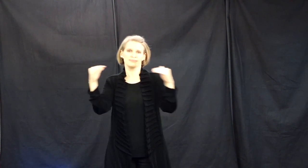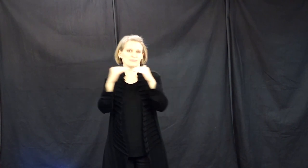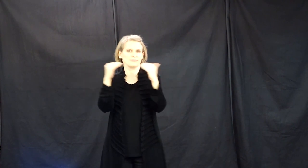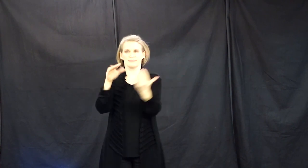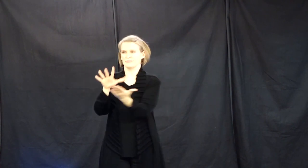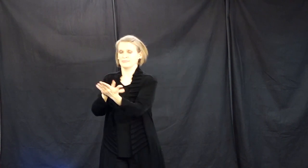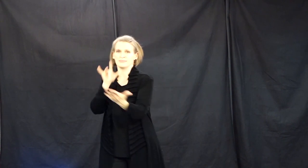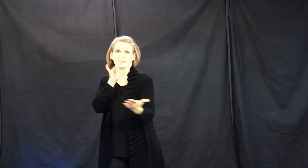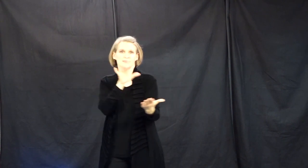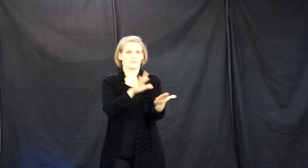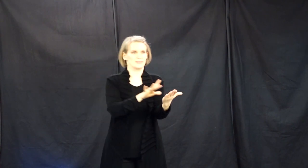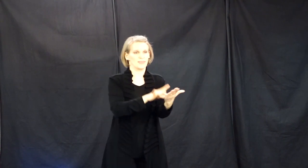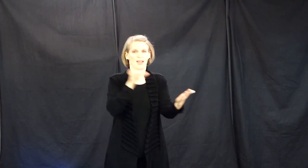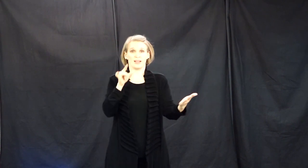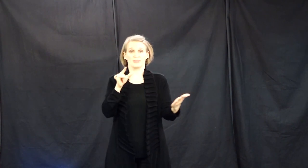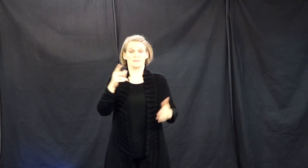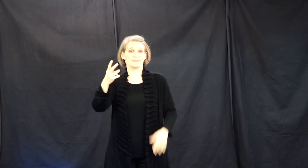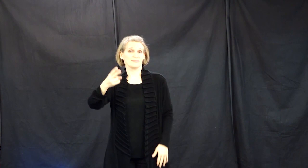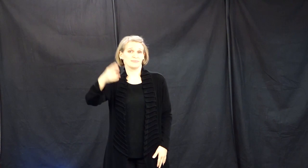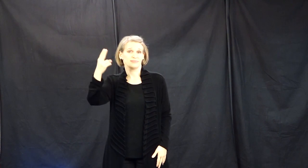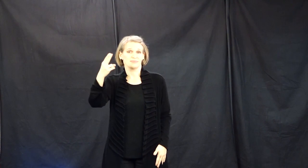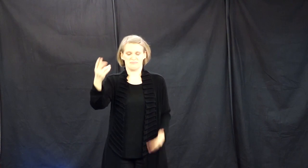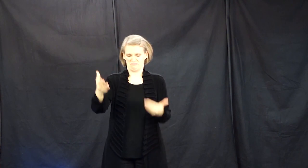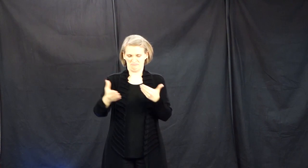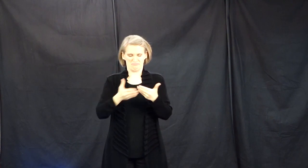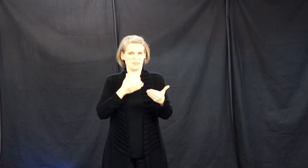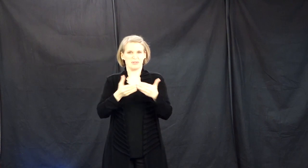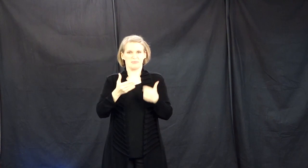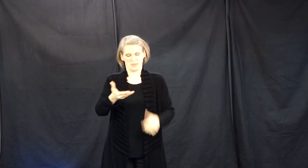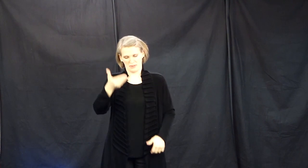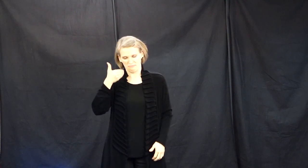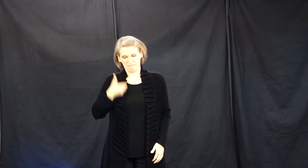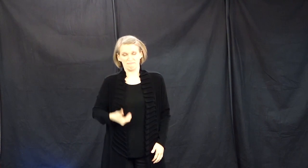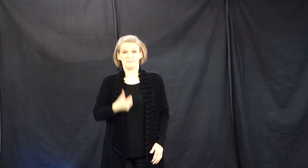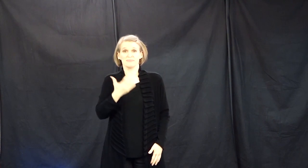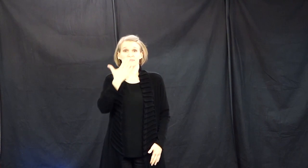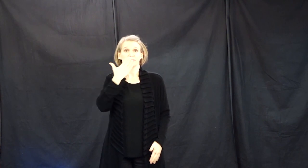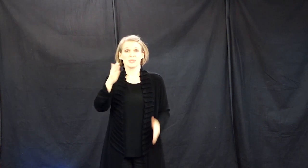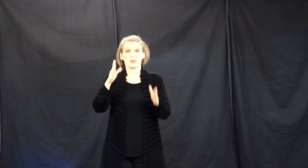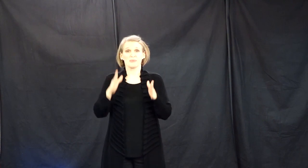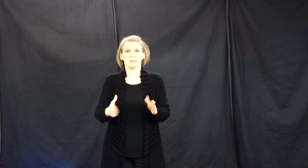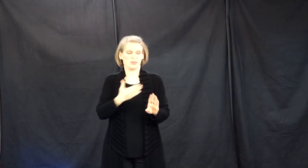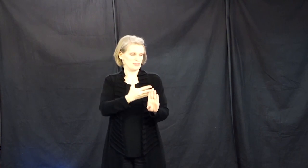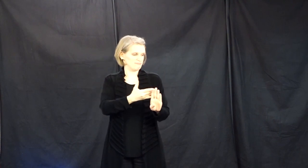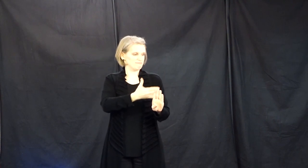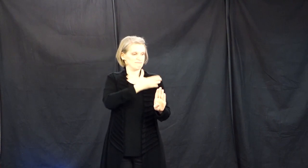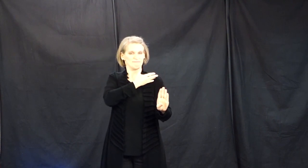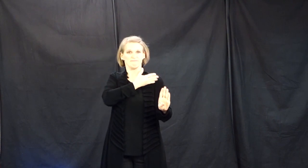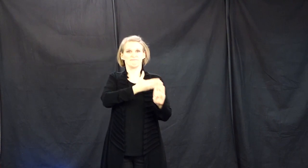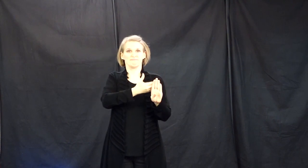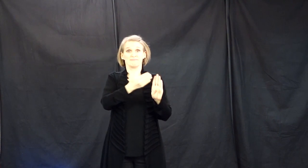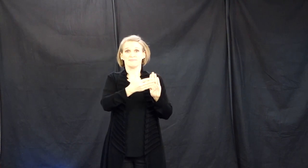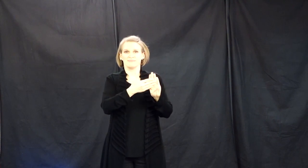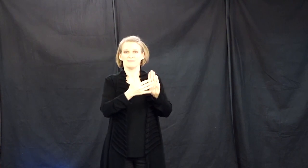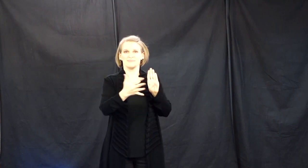takes and it takes and it takes. History obliterates and every picture it paints me in all